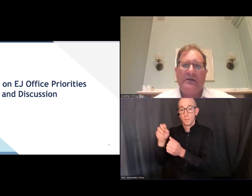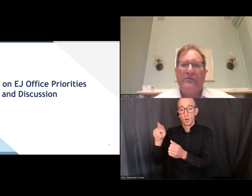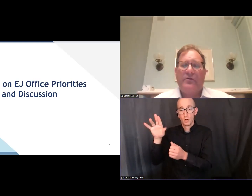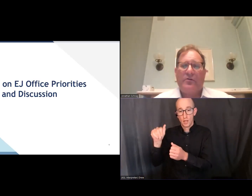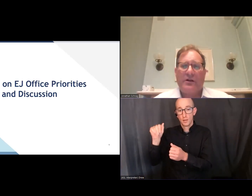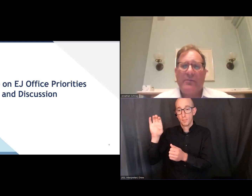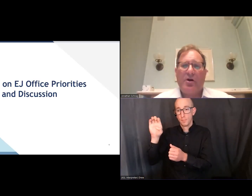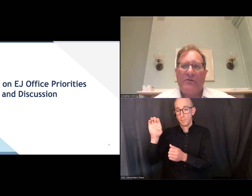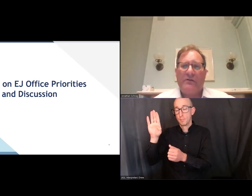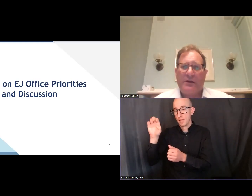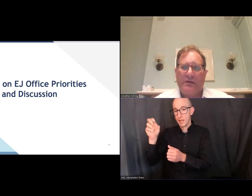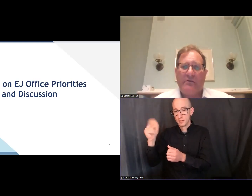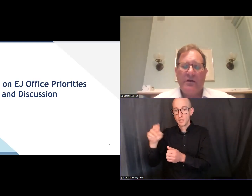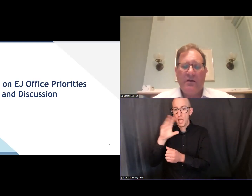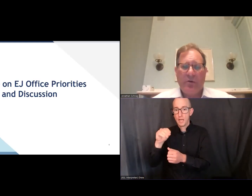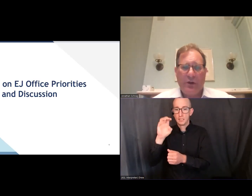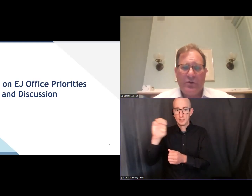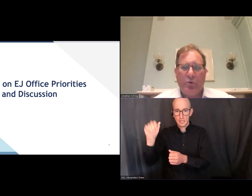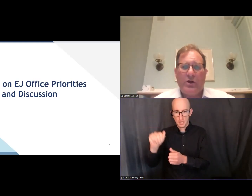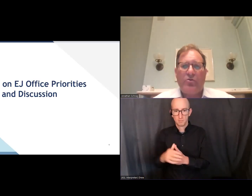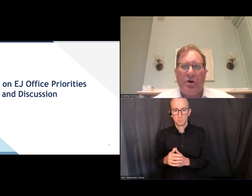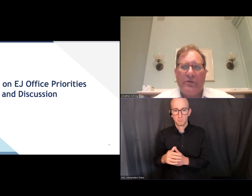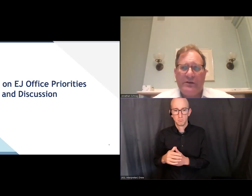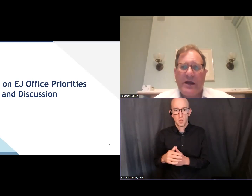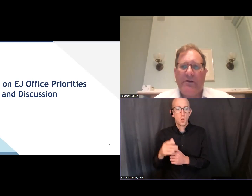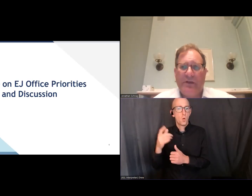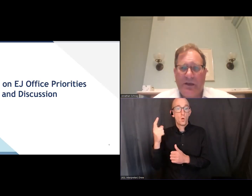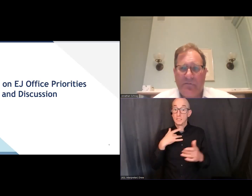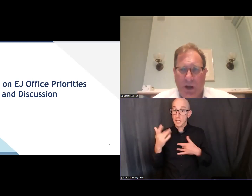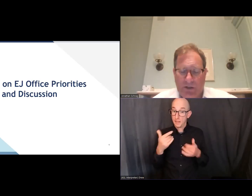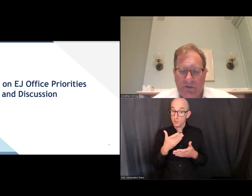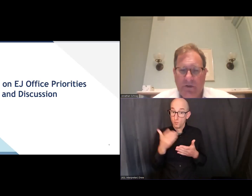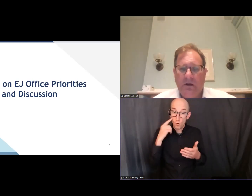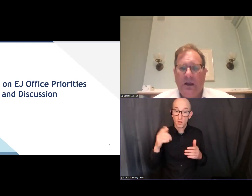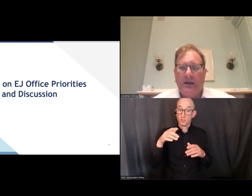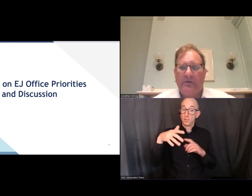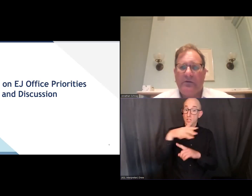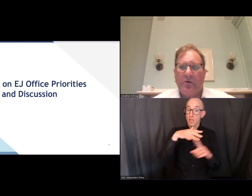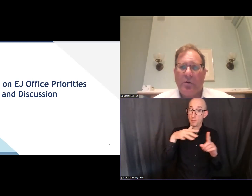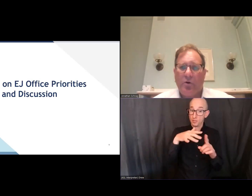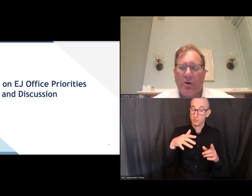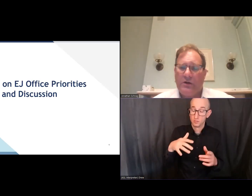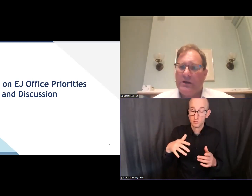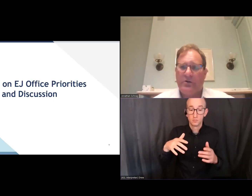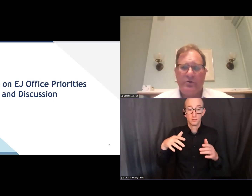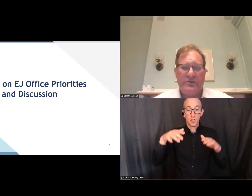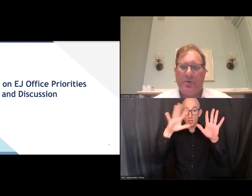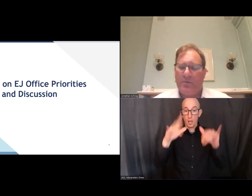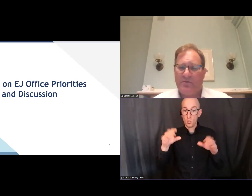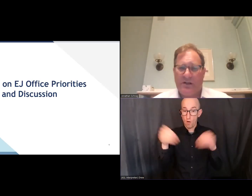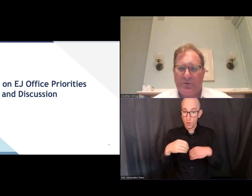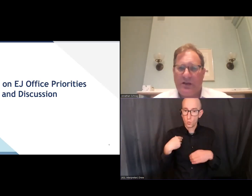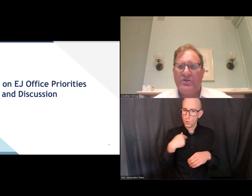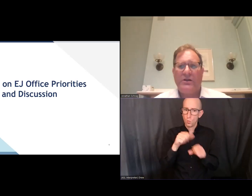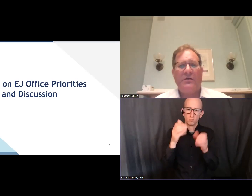exciting things for the Climate Office is that we do work across the entire executive branch. And so our work includes the